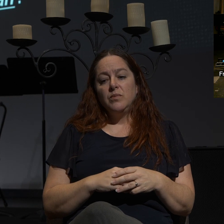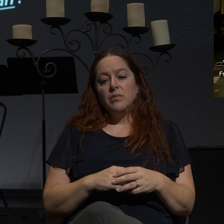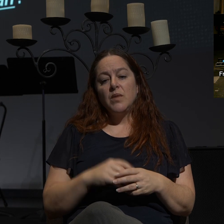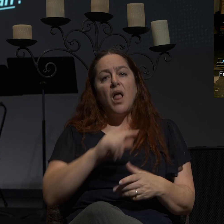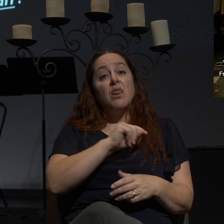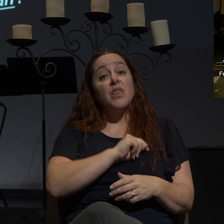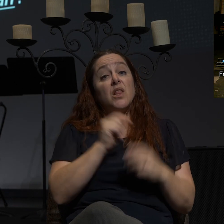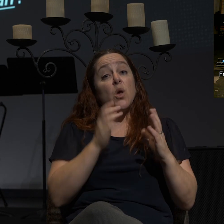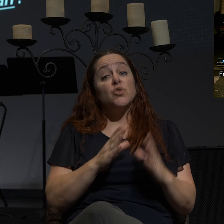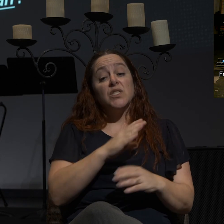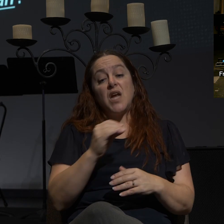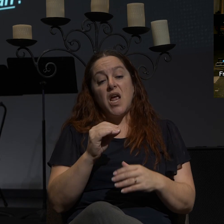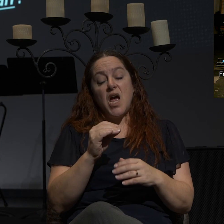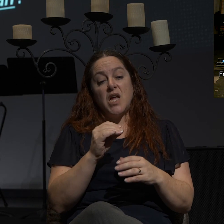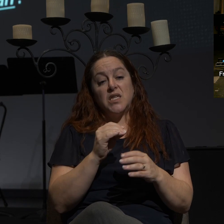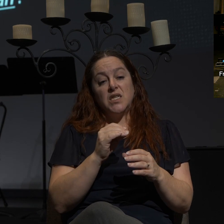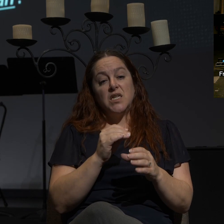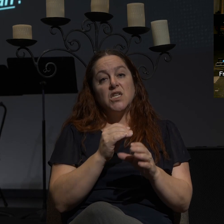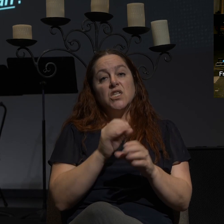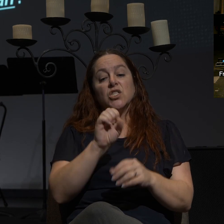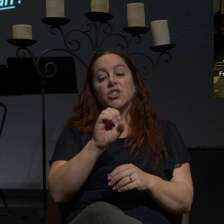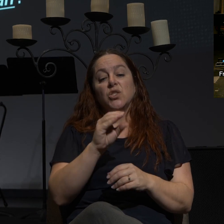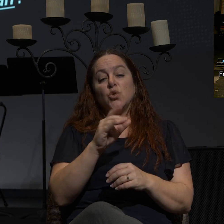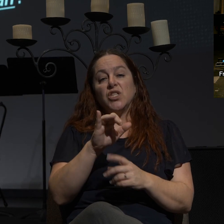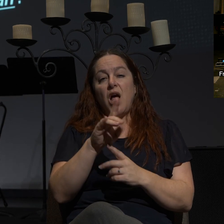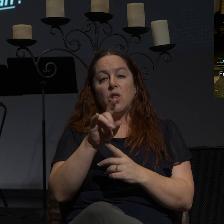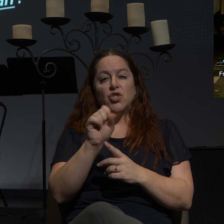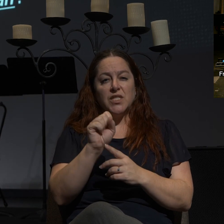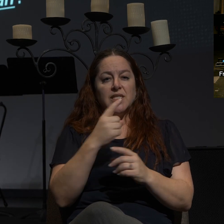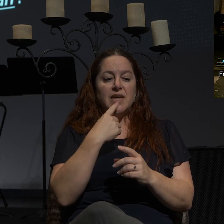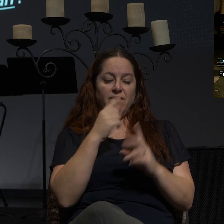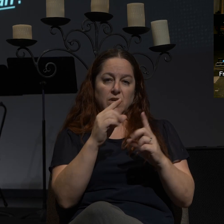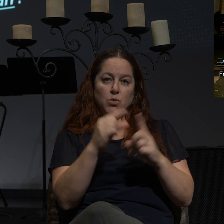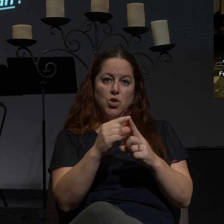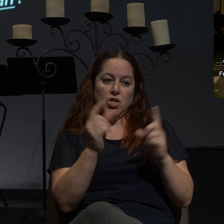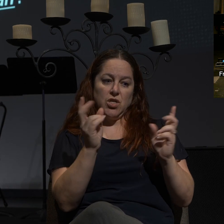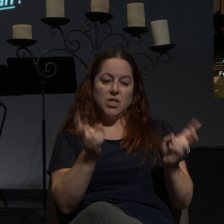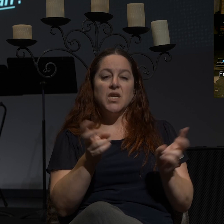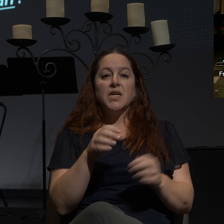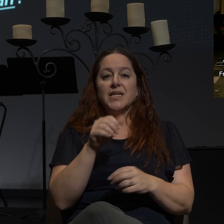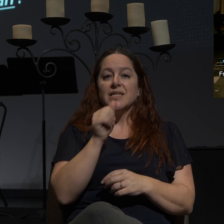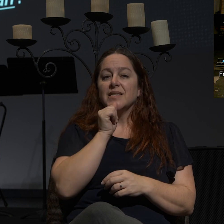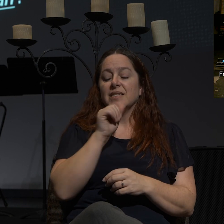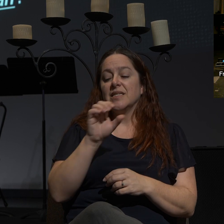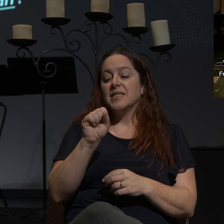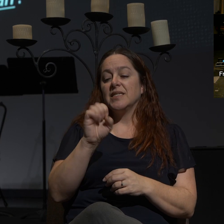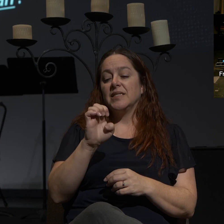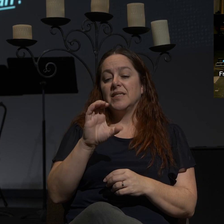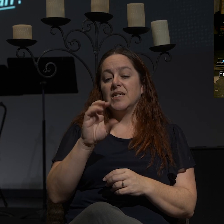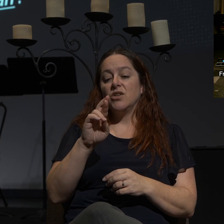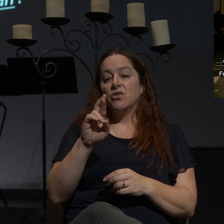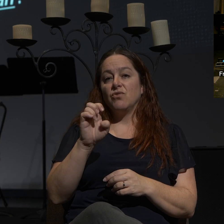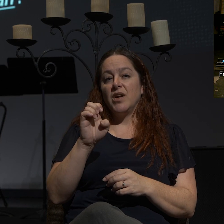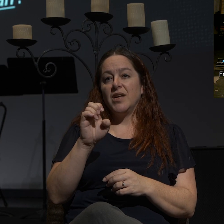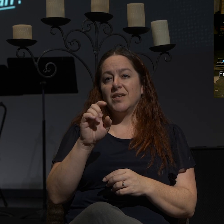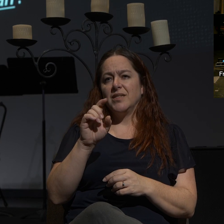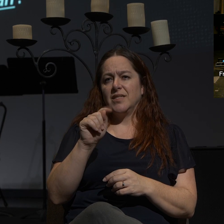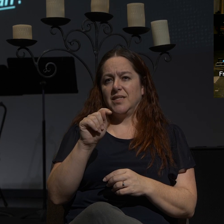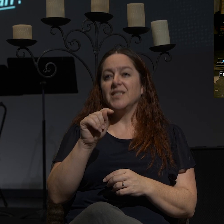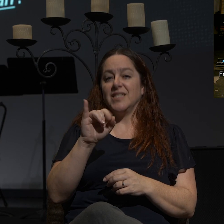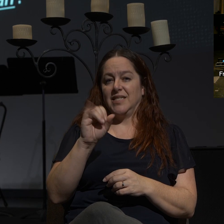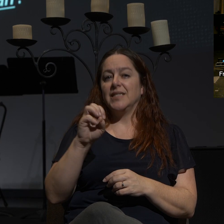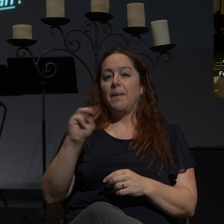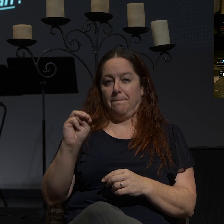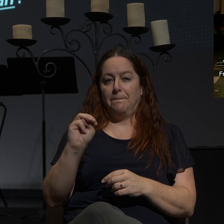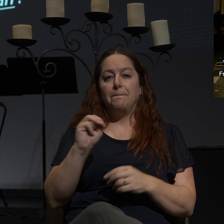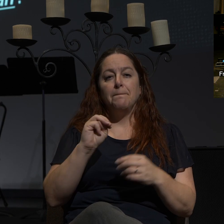Theologians and sociologists have a term for this, what's happening here in Israel, and it's called syncretism. You've heard that term before, syncretism. It